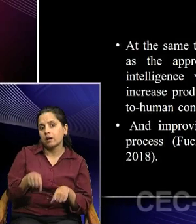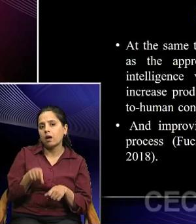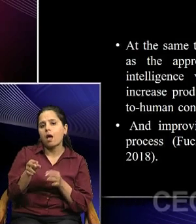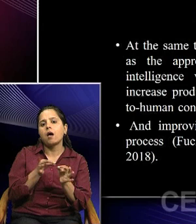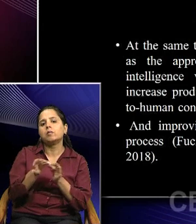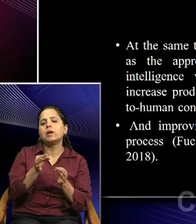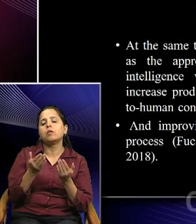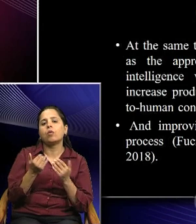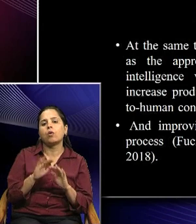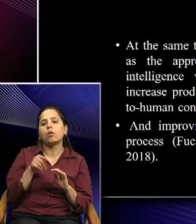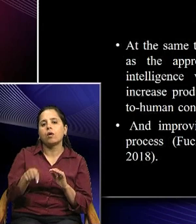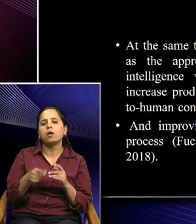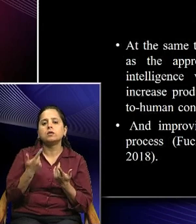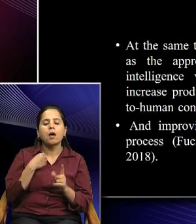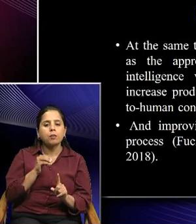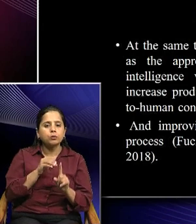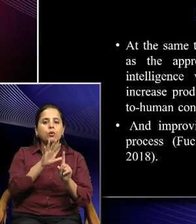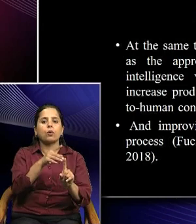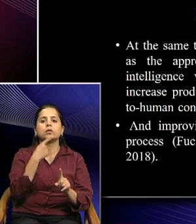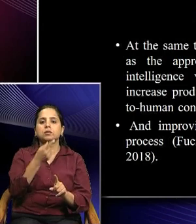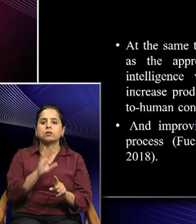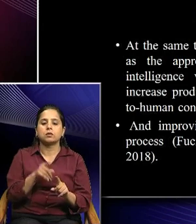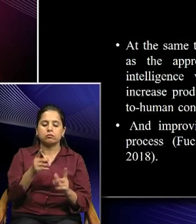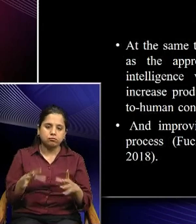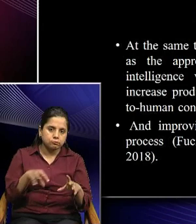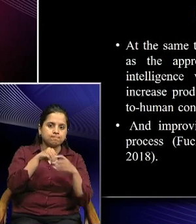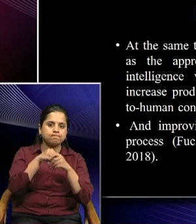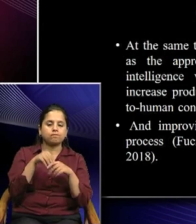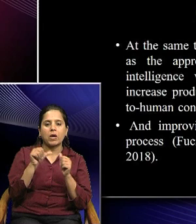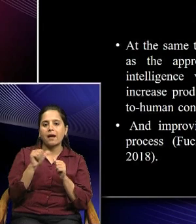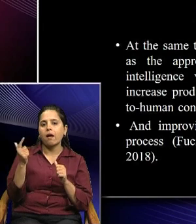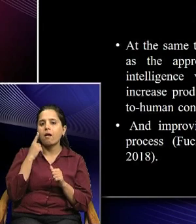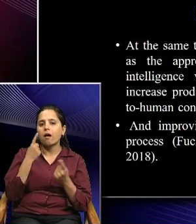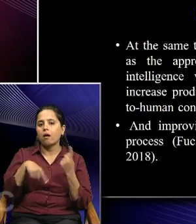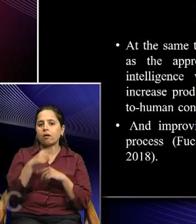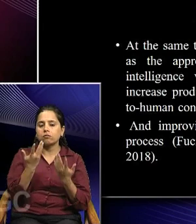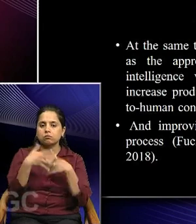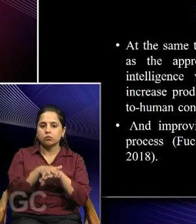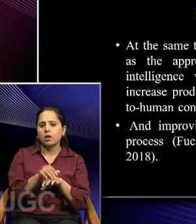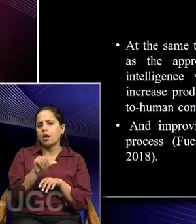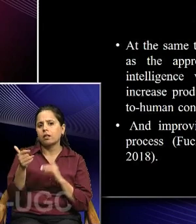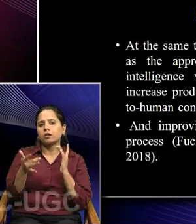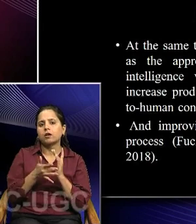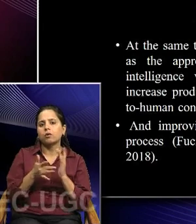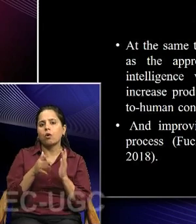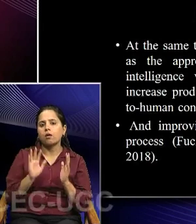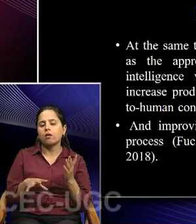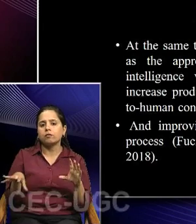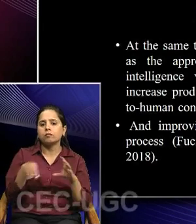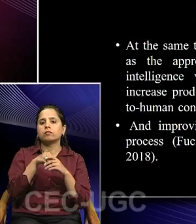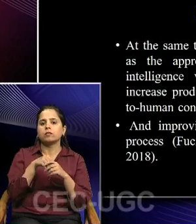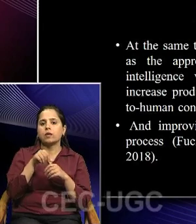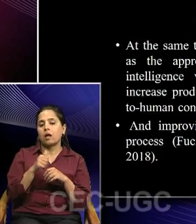explained as the approach which merges artificial intelligence with other technologies, other